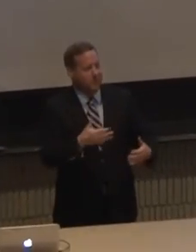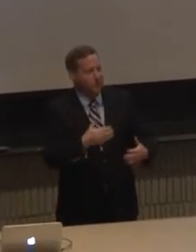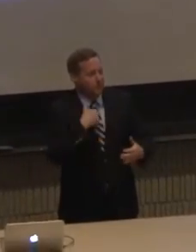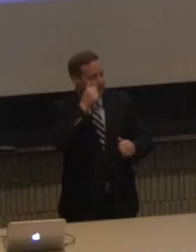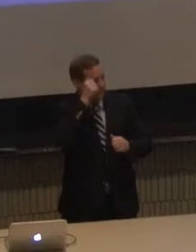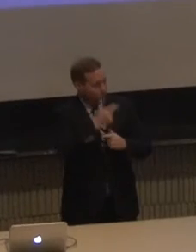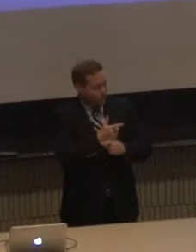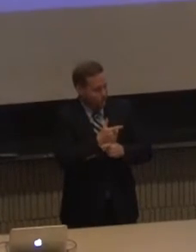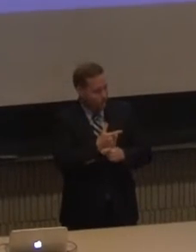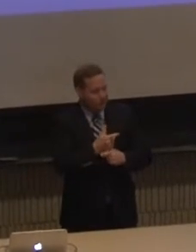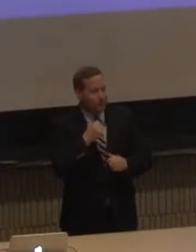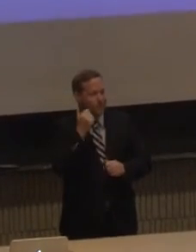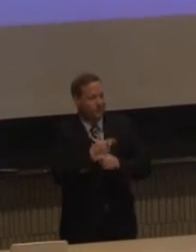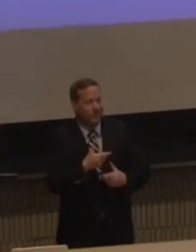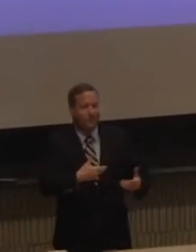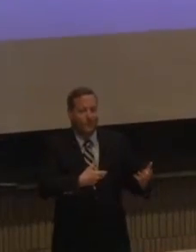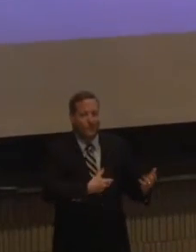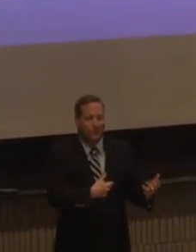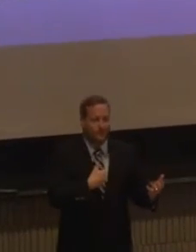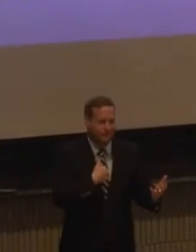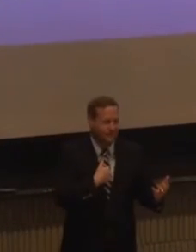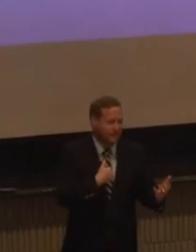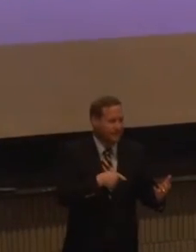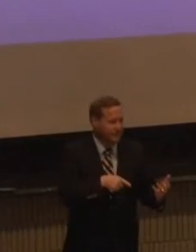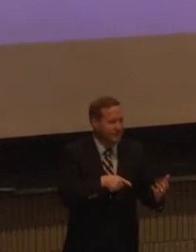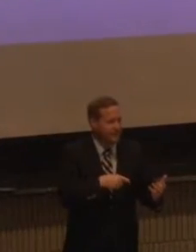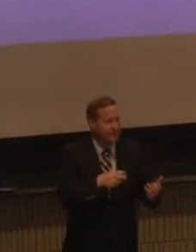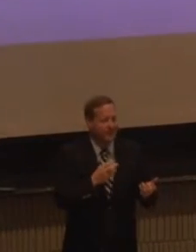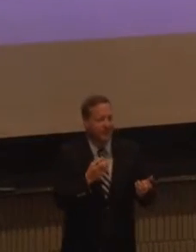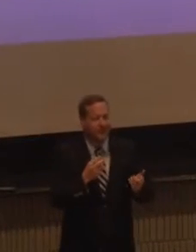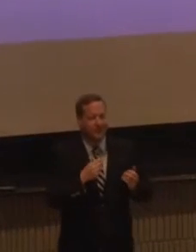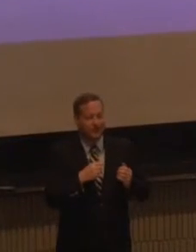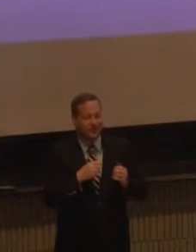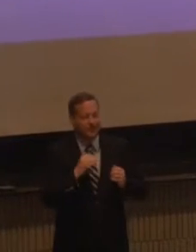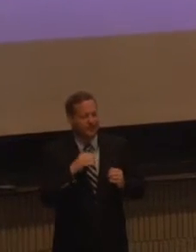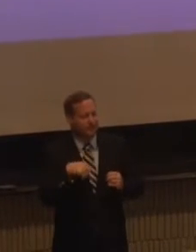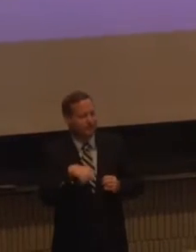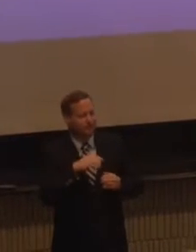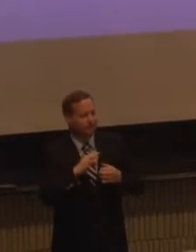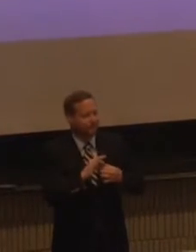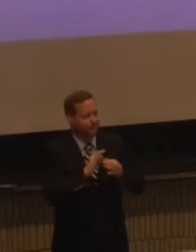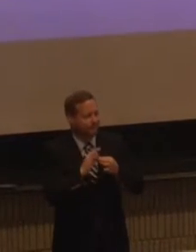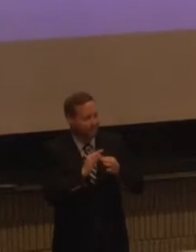This picture on your left is my mother holding me and my brother.